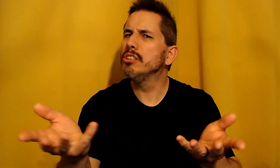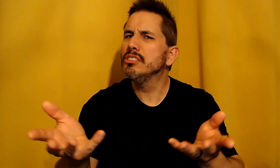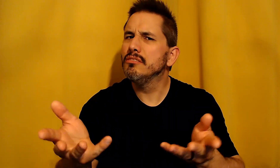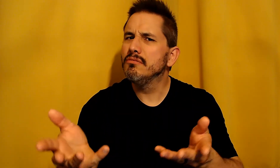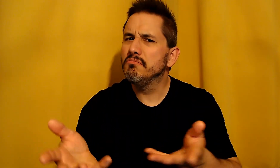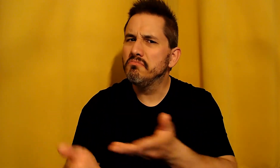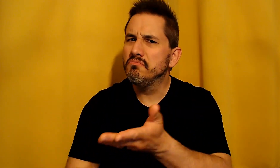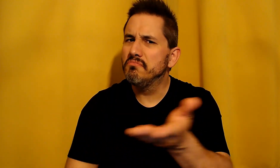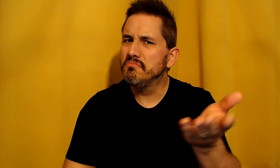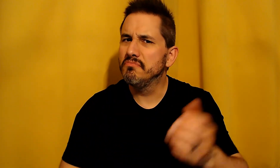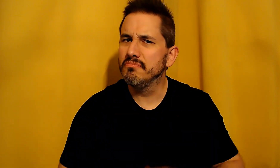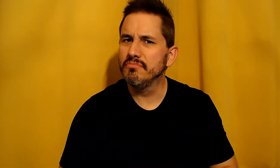that second option?